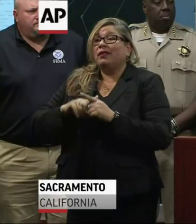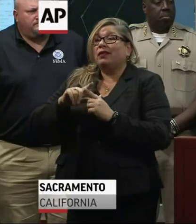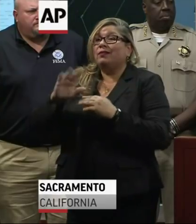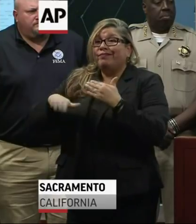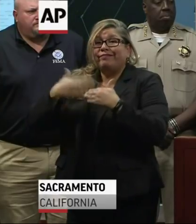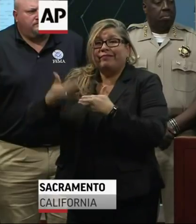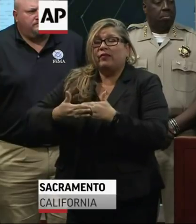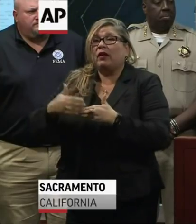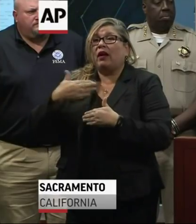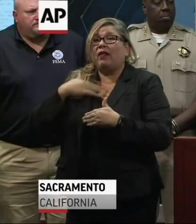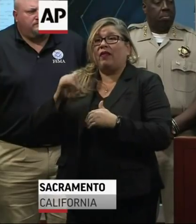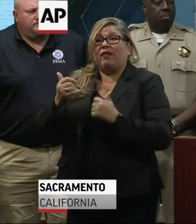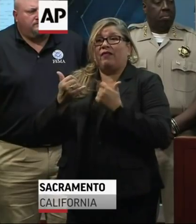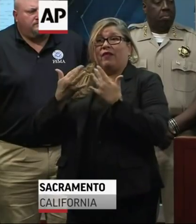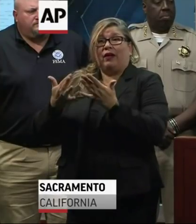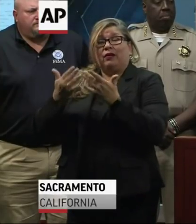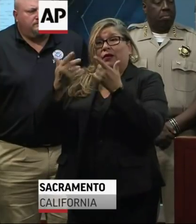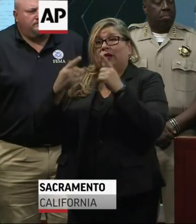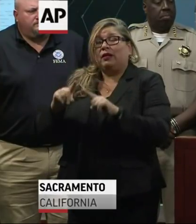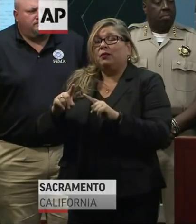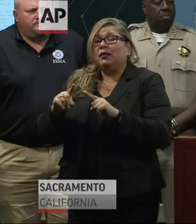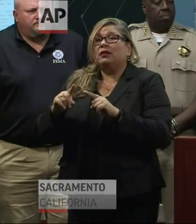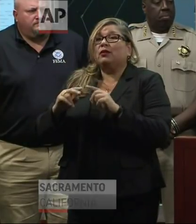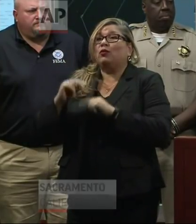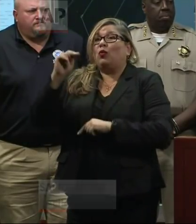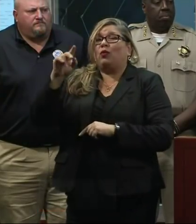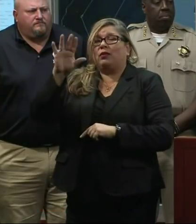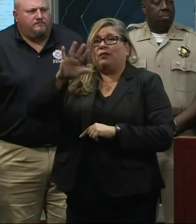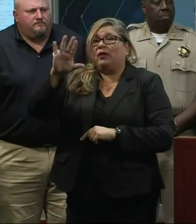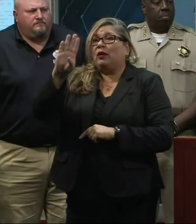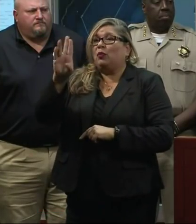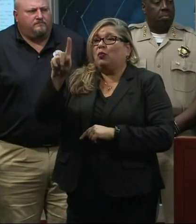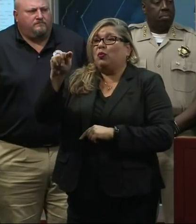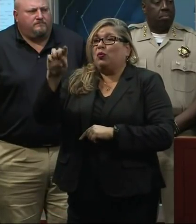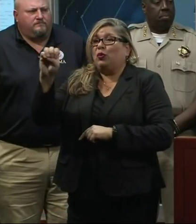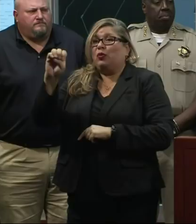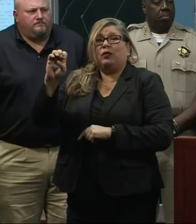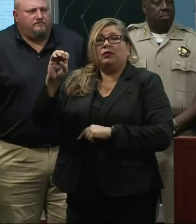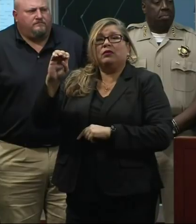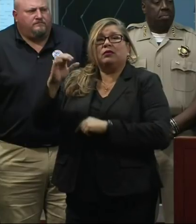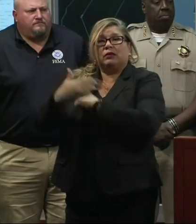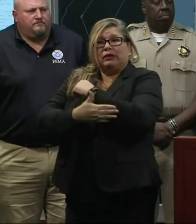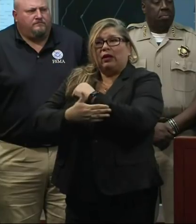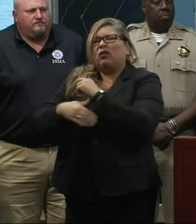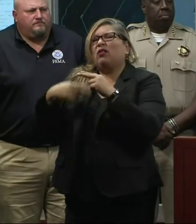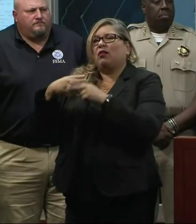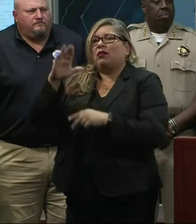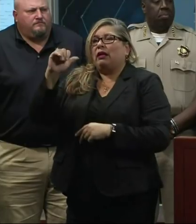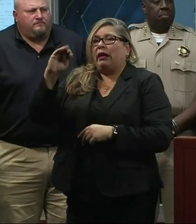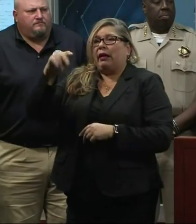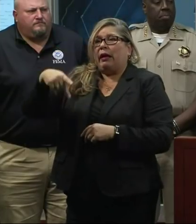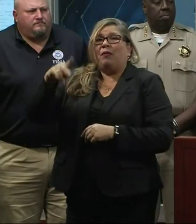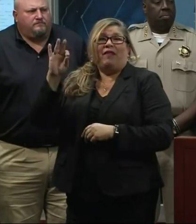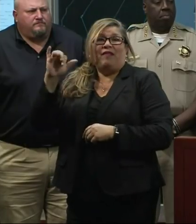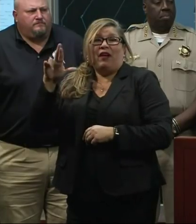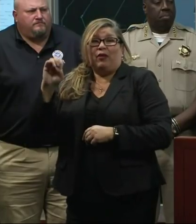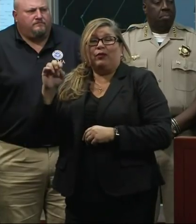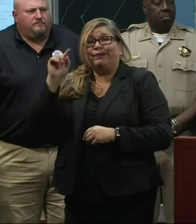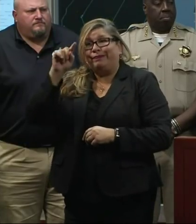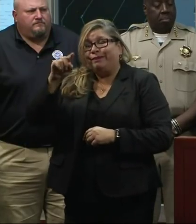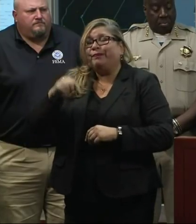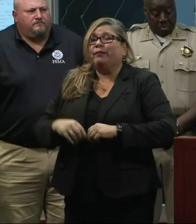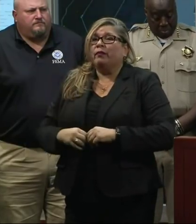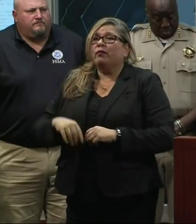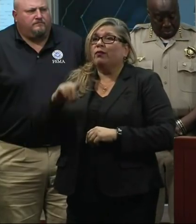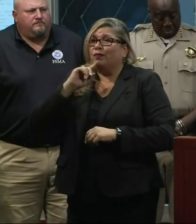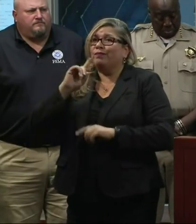fire that broke out up in Butte County, the Camp Fire, which has been